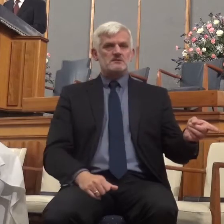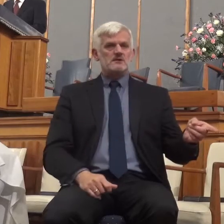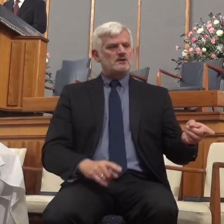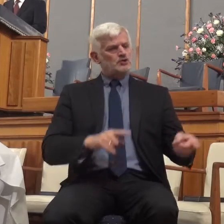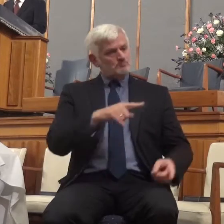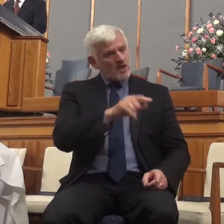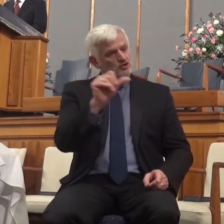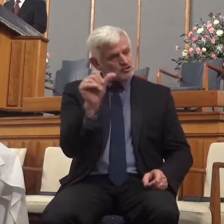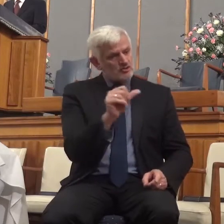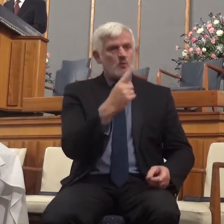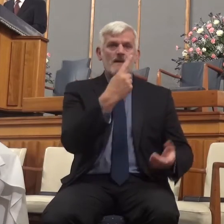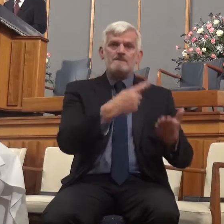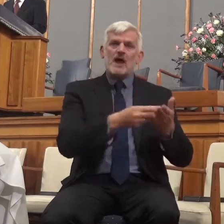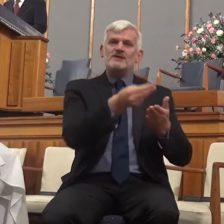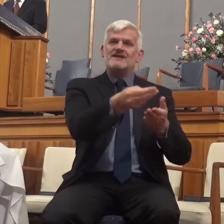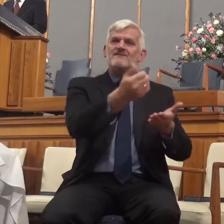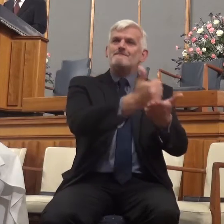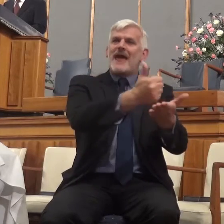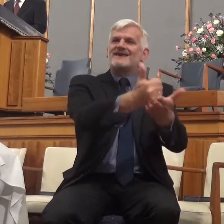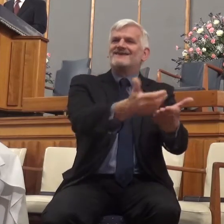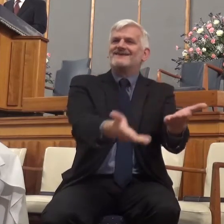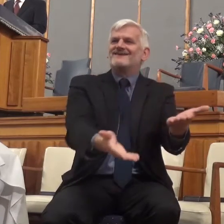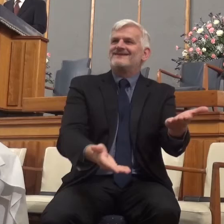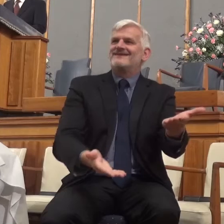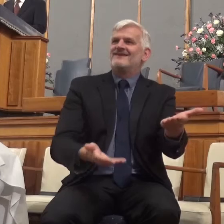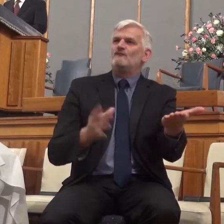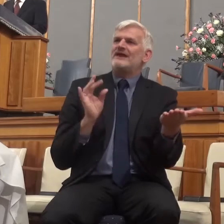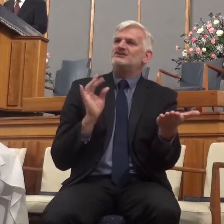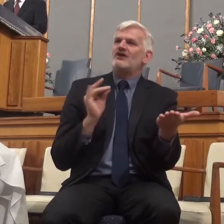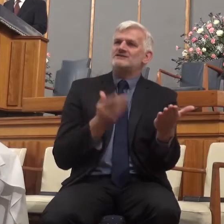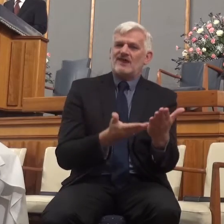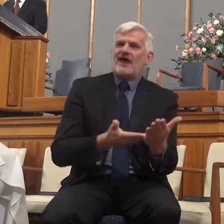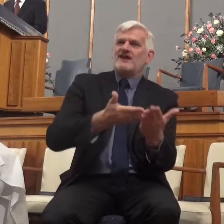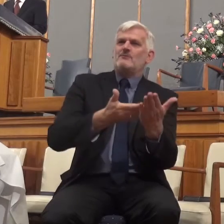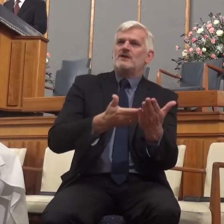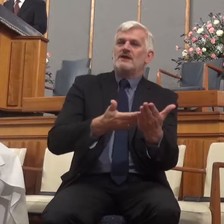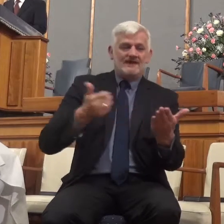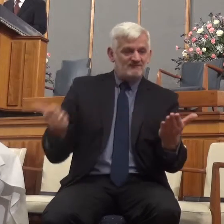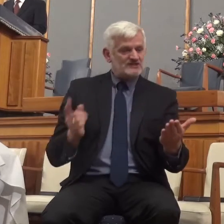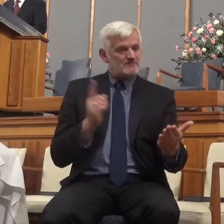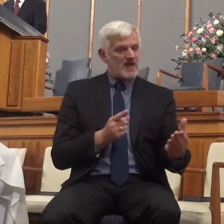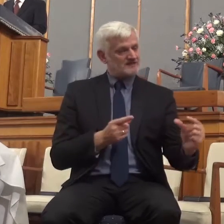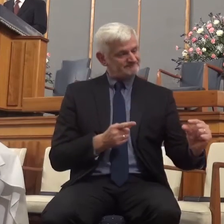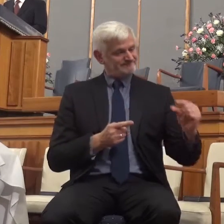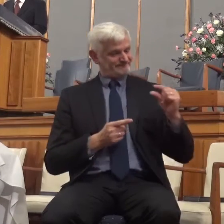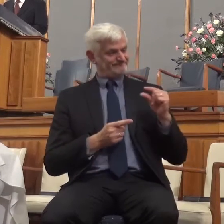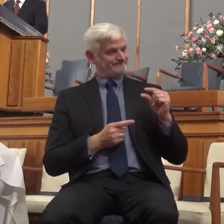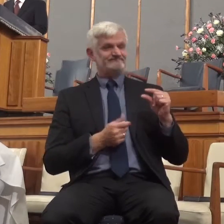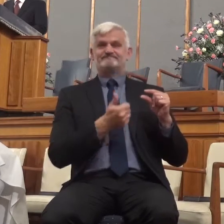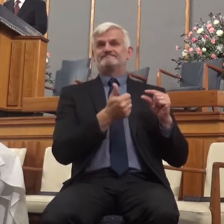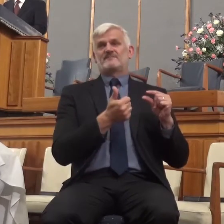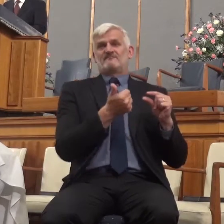gavest not thou money into the bank, that at my coming I might have required mine own